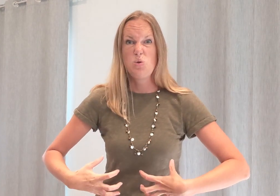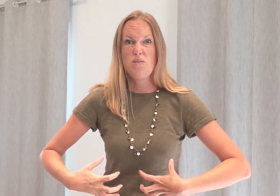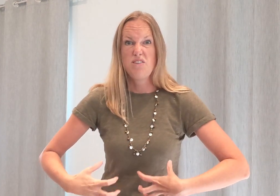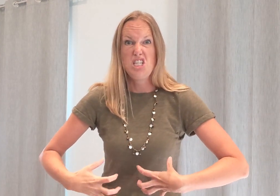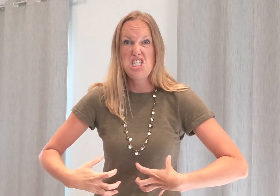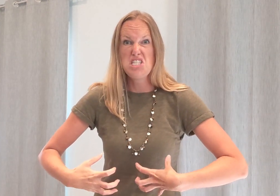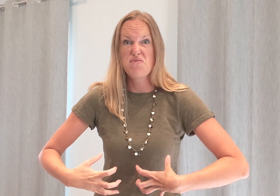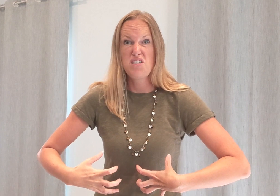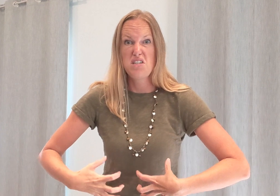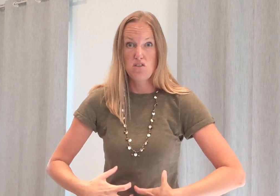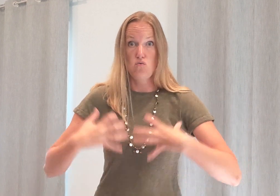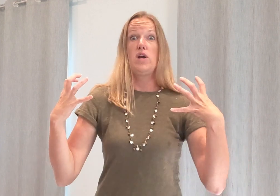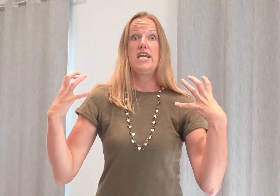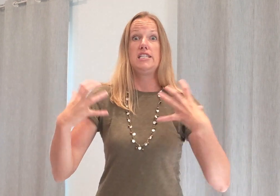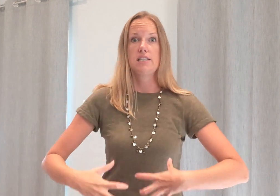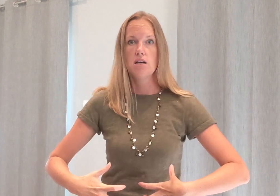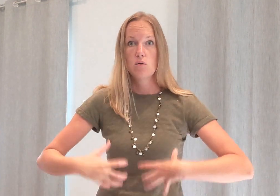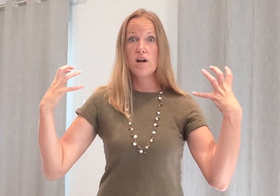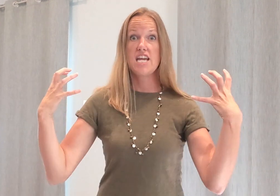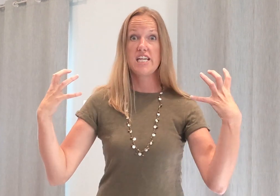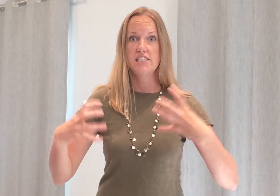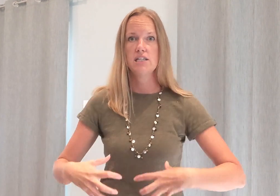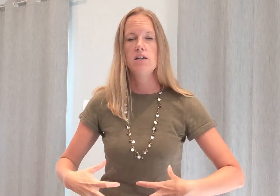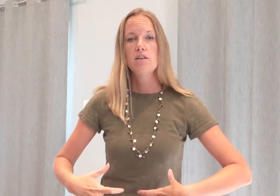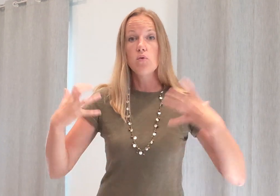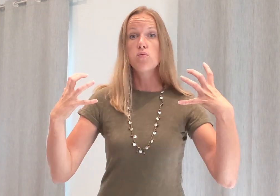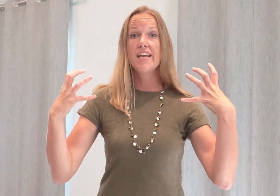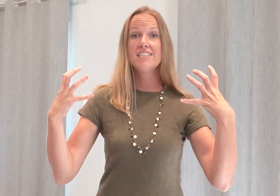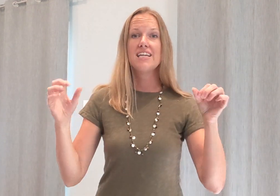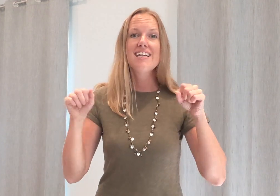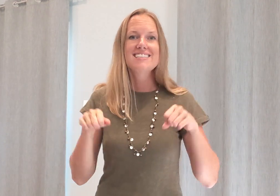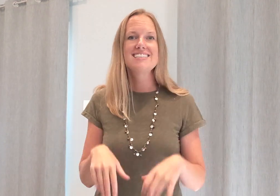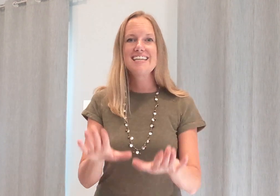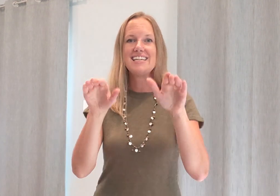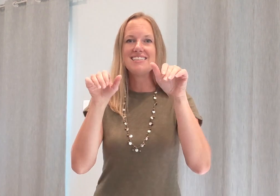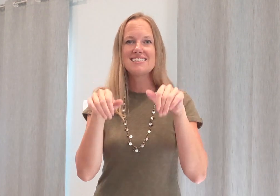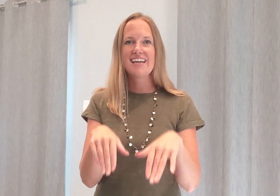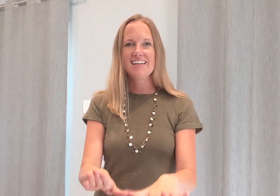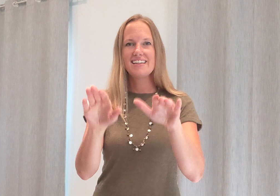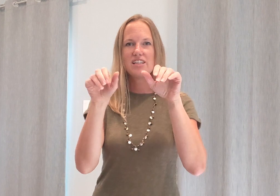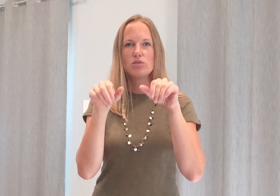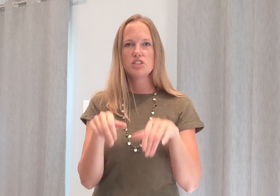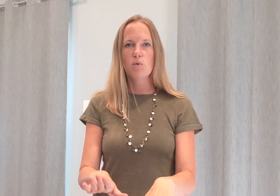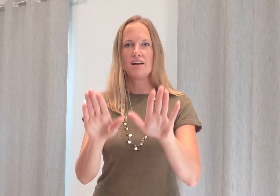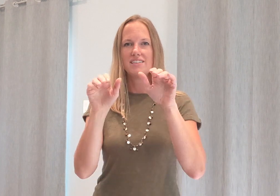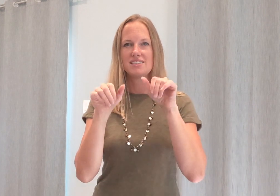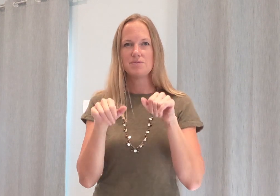have lots of feelings. Rage. The raging seas. Okay, like the ocean waters.